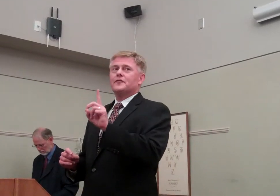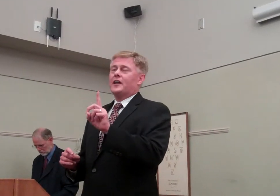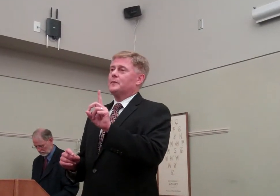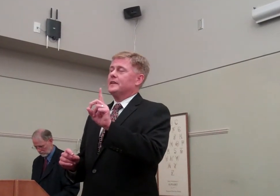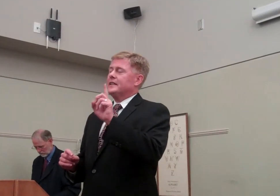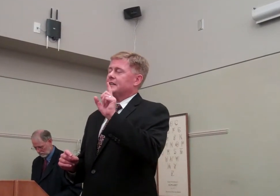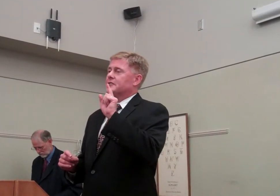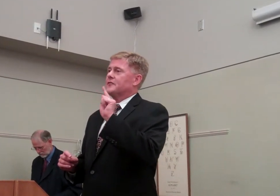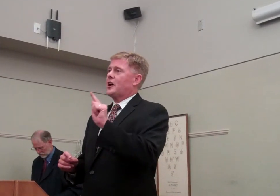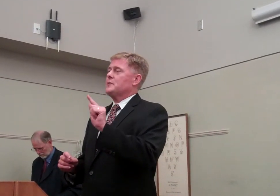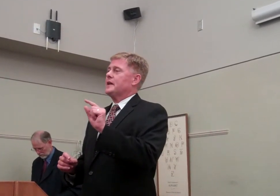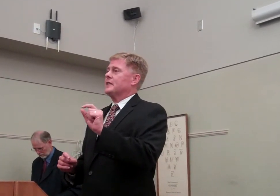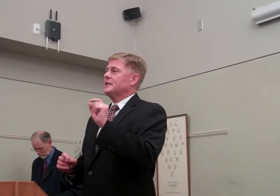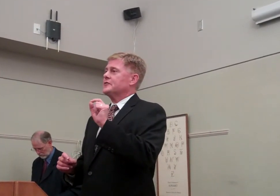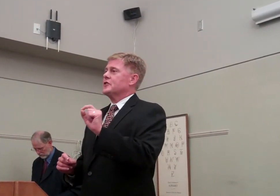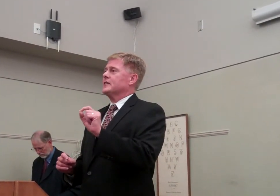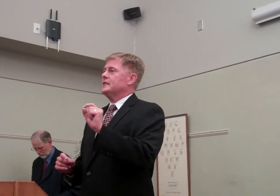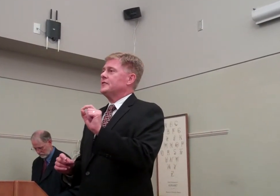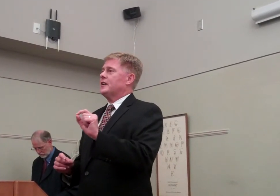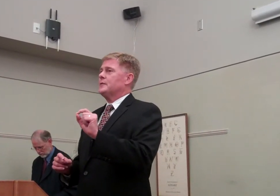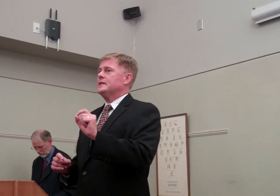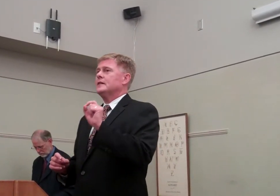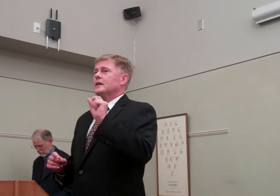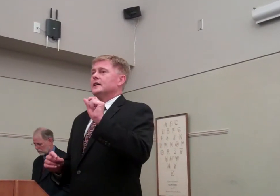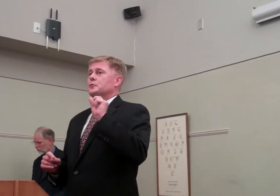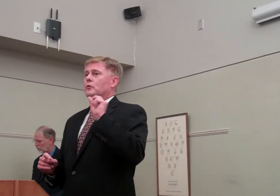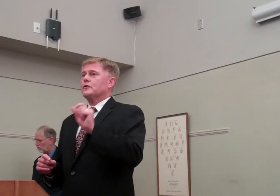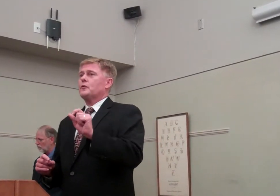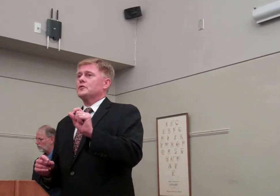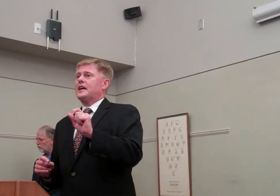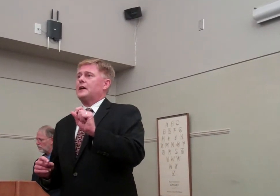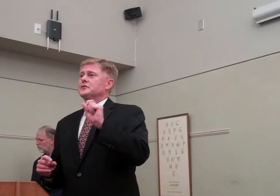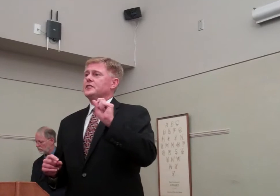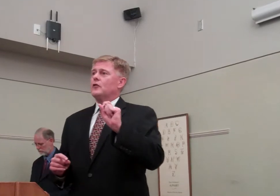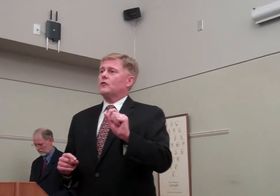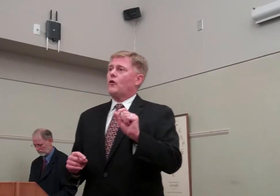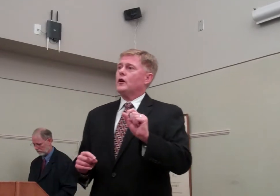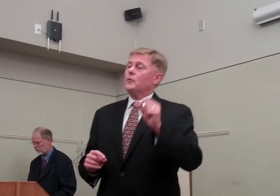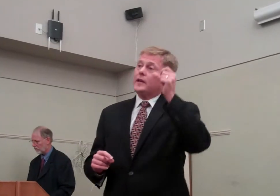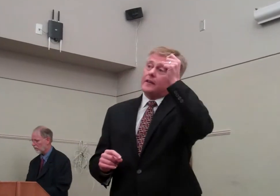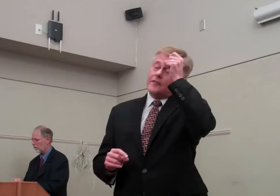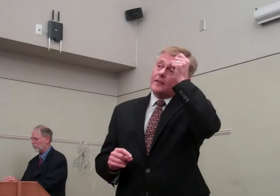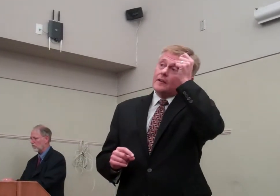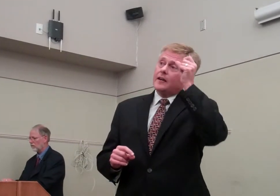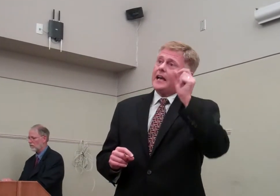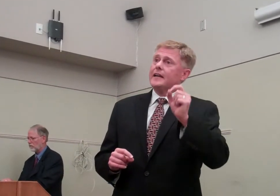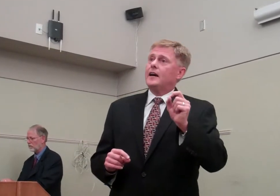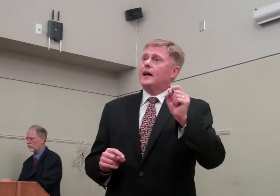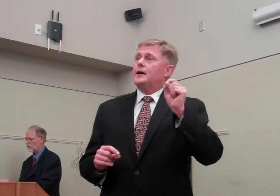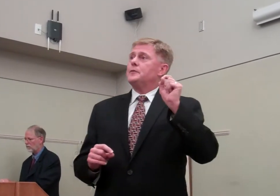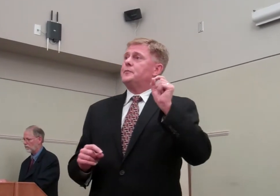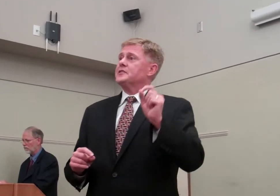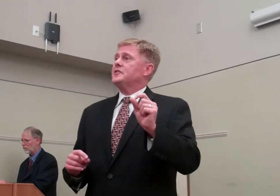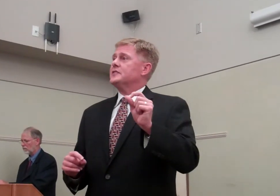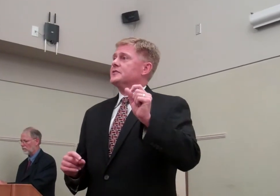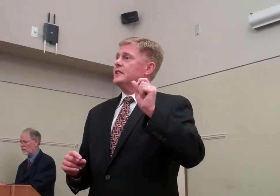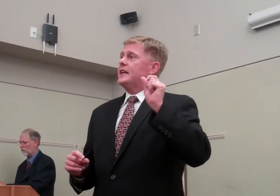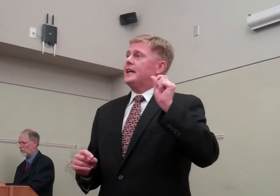development. It's environmentally friendly development. It's workforce housing along with business and